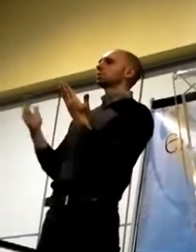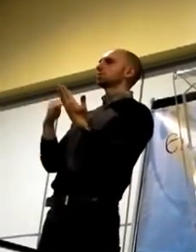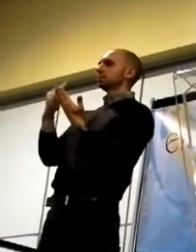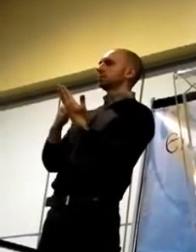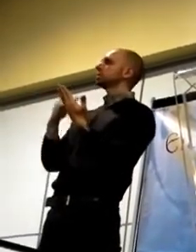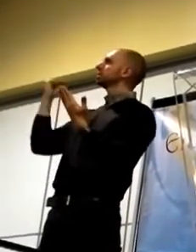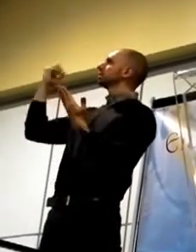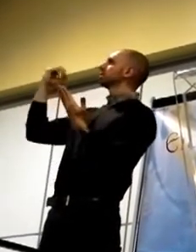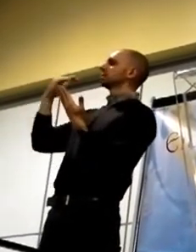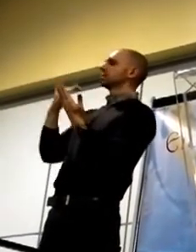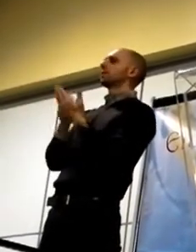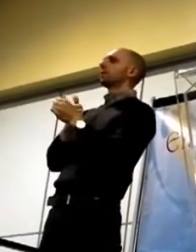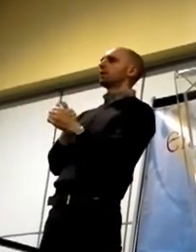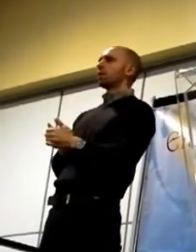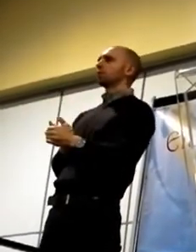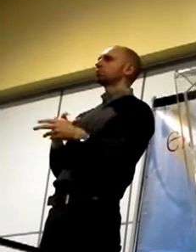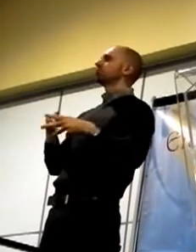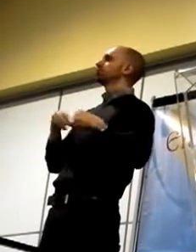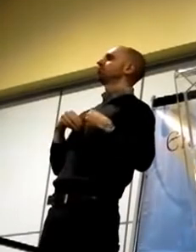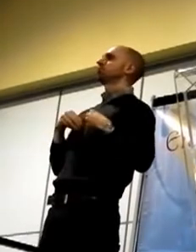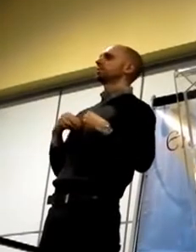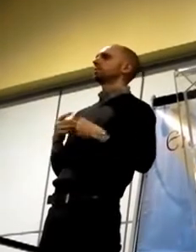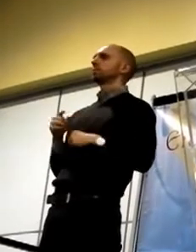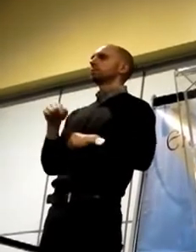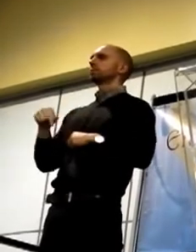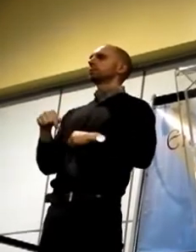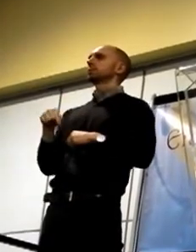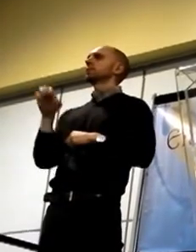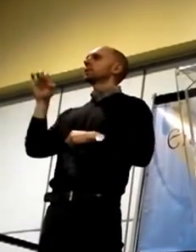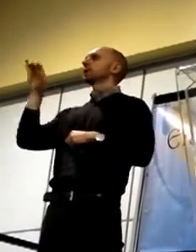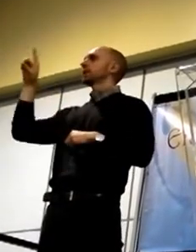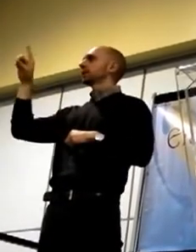The significance of this Eid